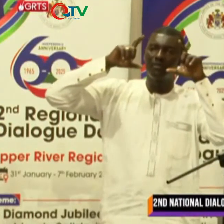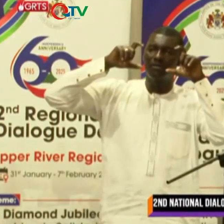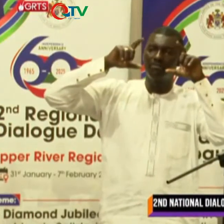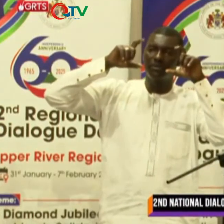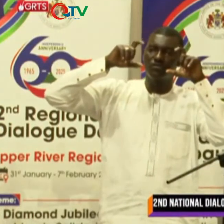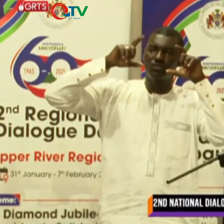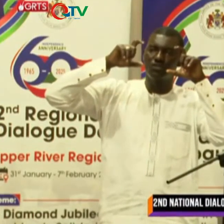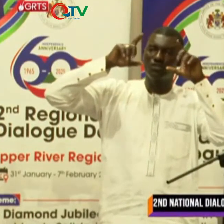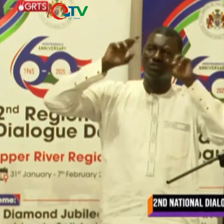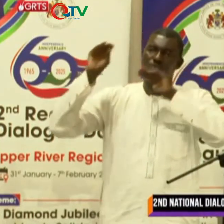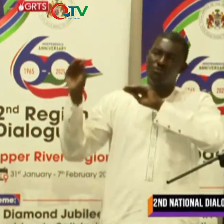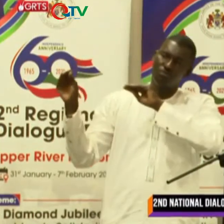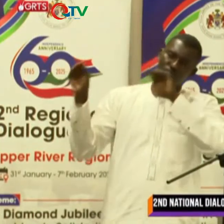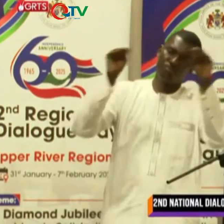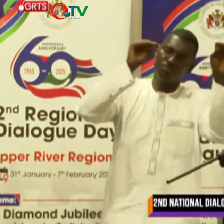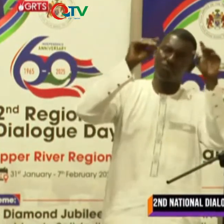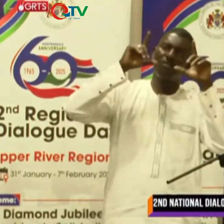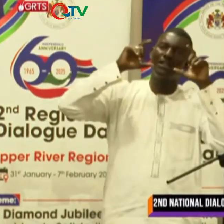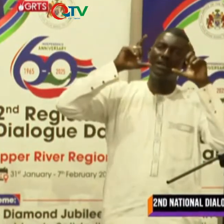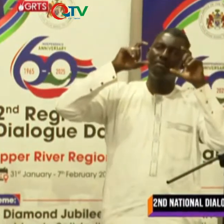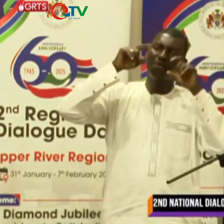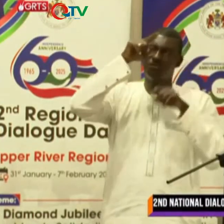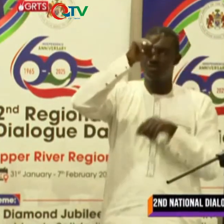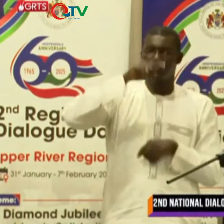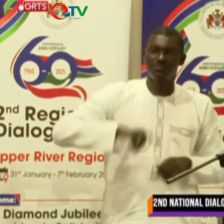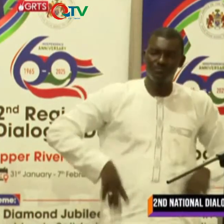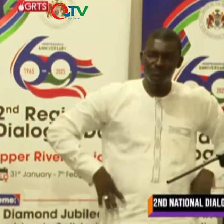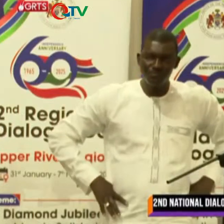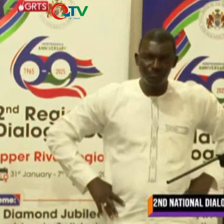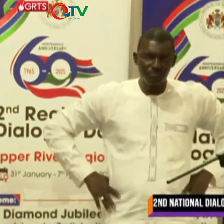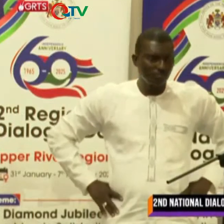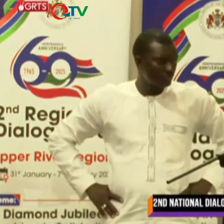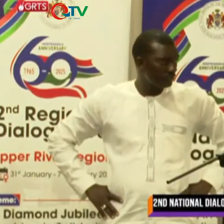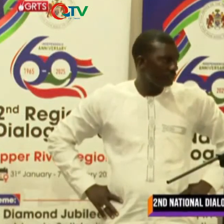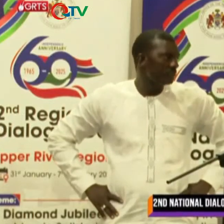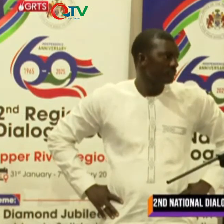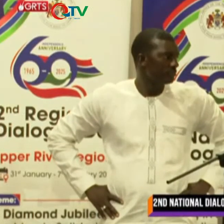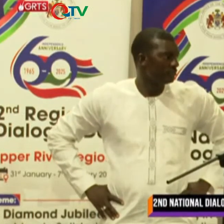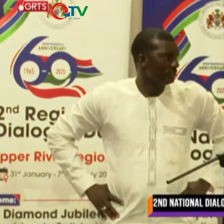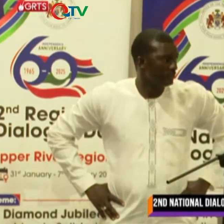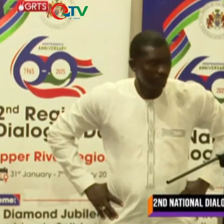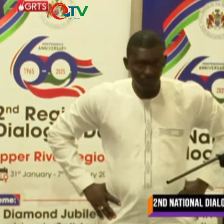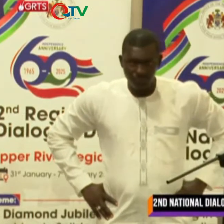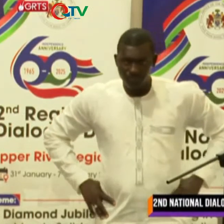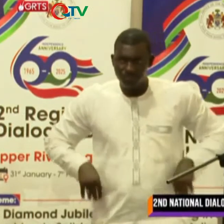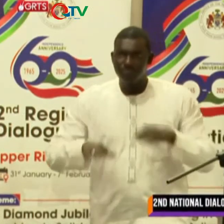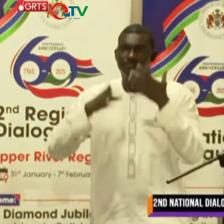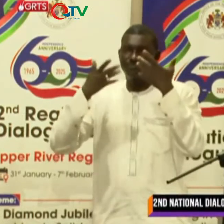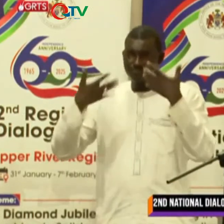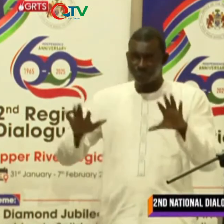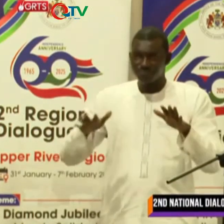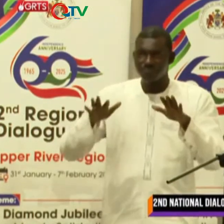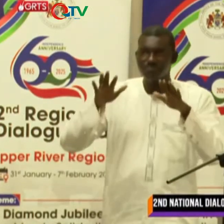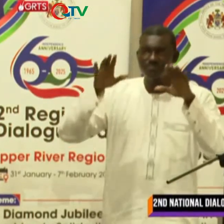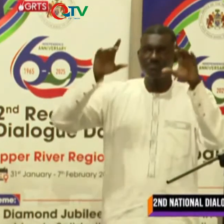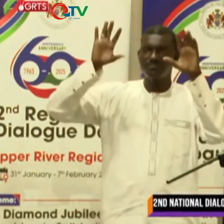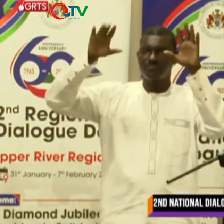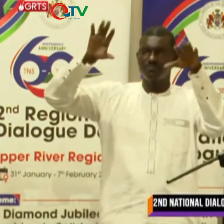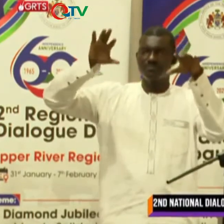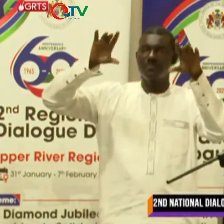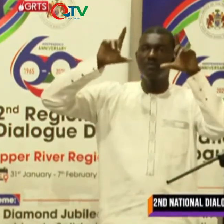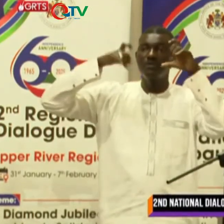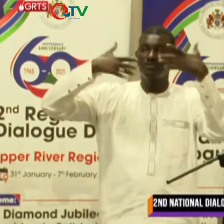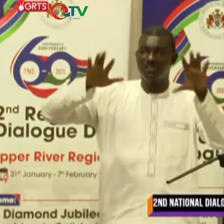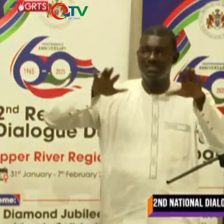family photo. After that, we'll come back and listen to the second to our panelists. We'll have the second, the first panelist will be